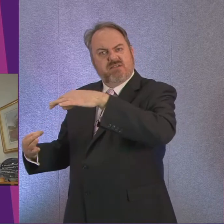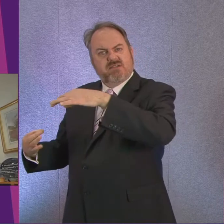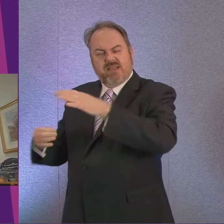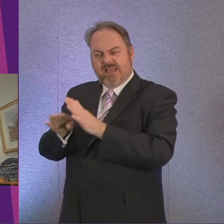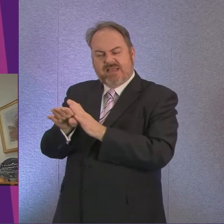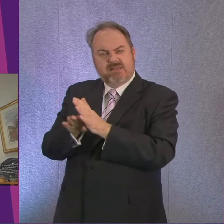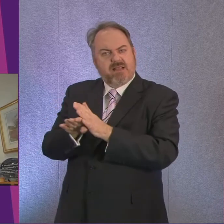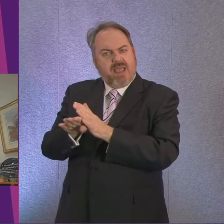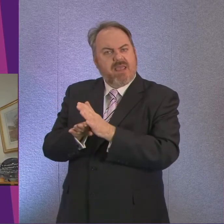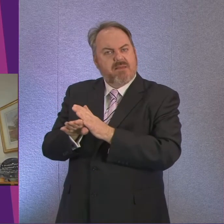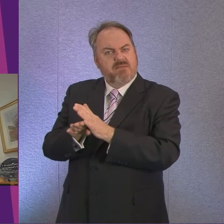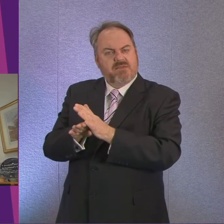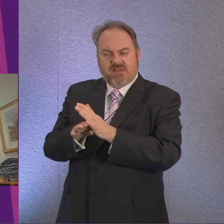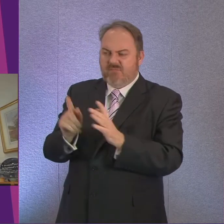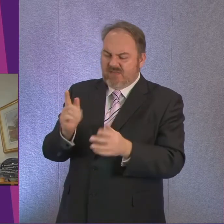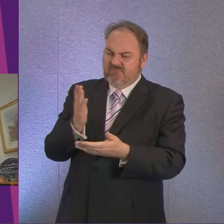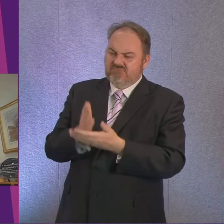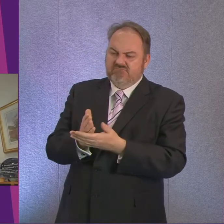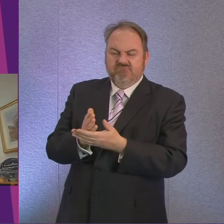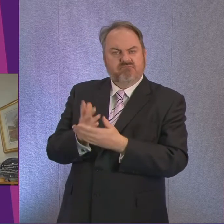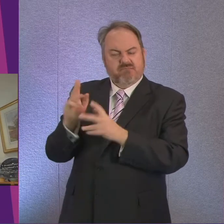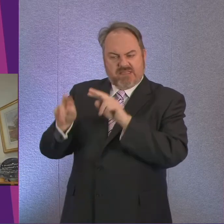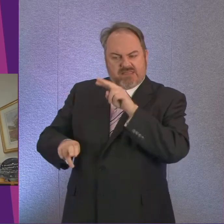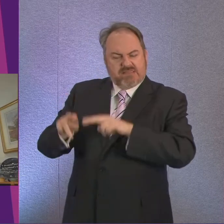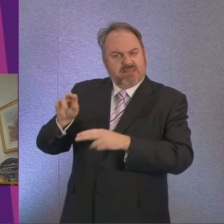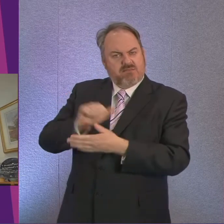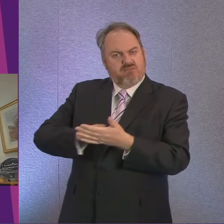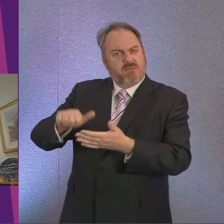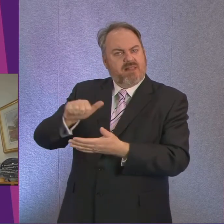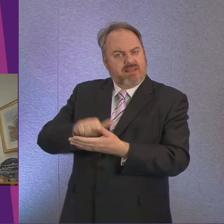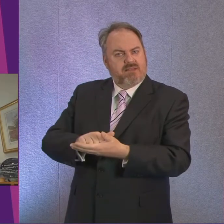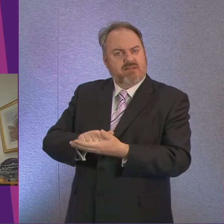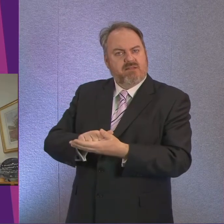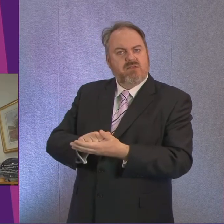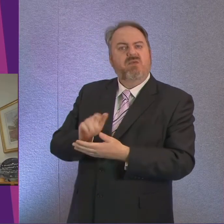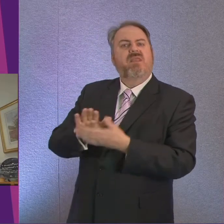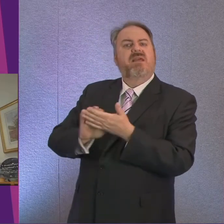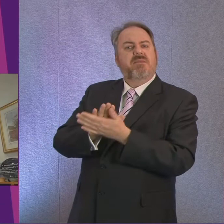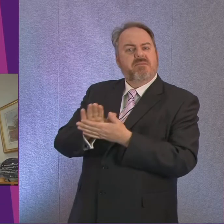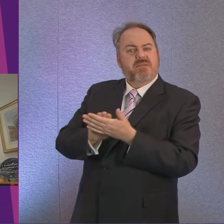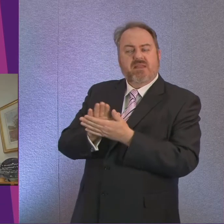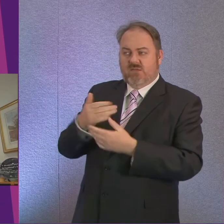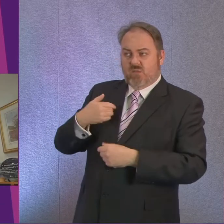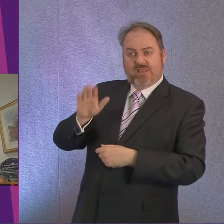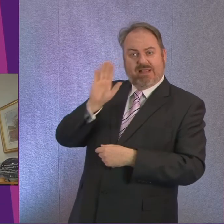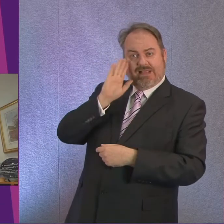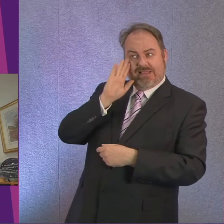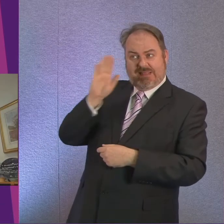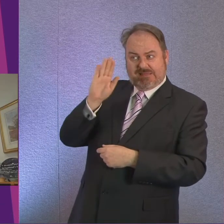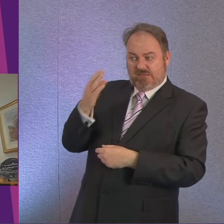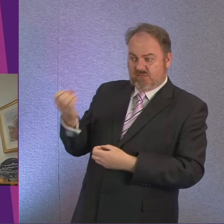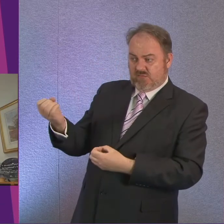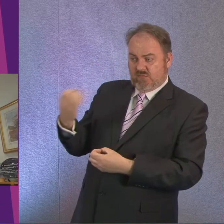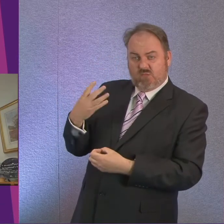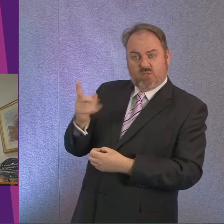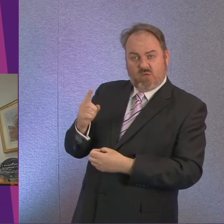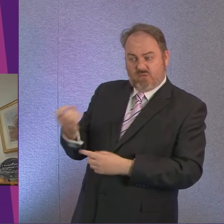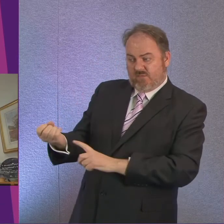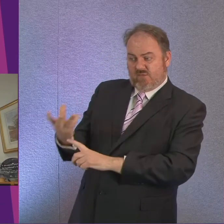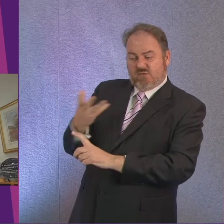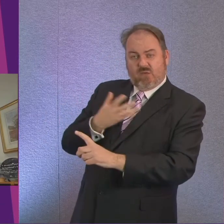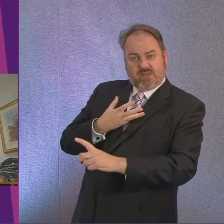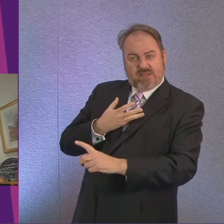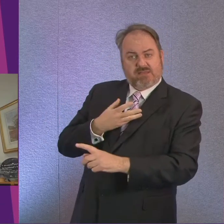those factors that Mr Gray cited will be relevant factors for the SQA to take into account. And